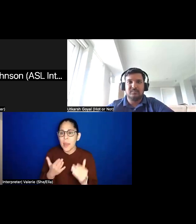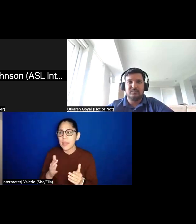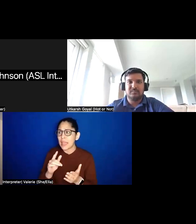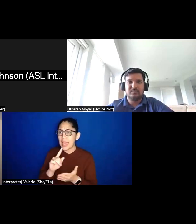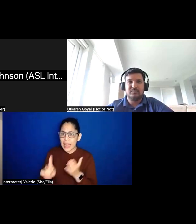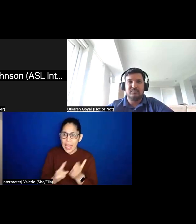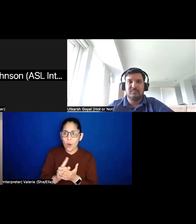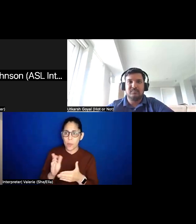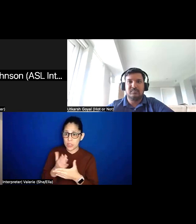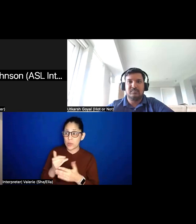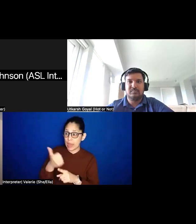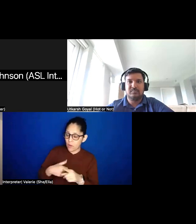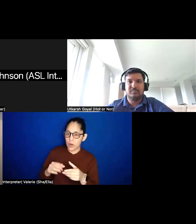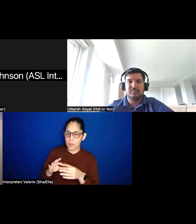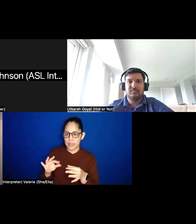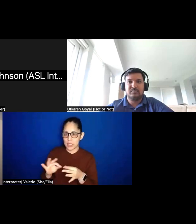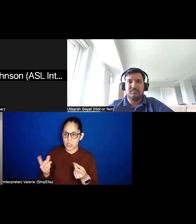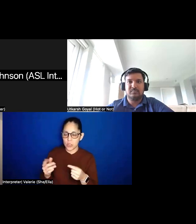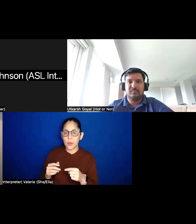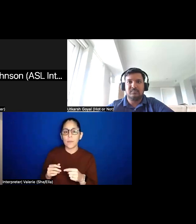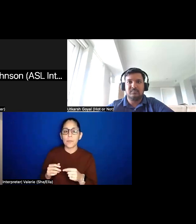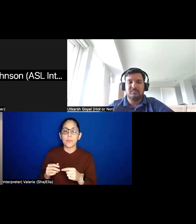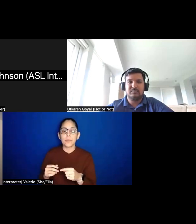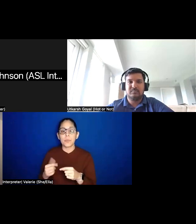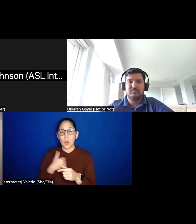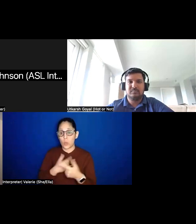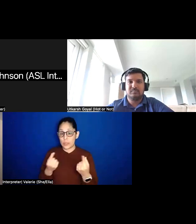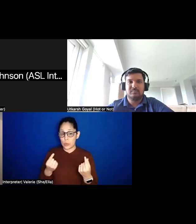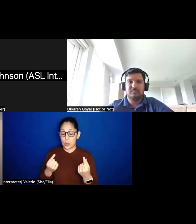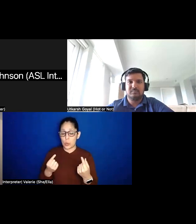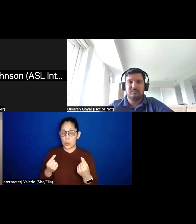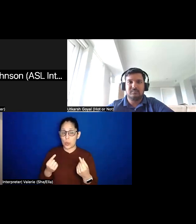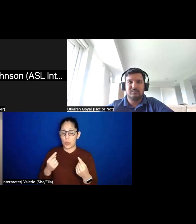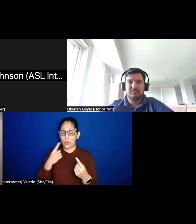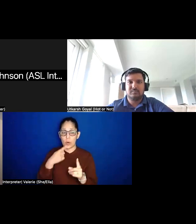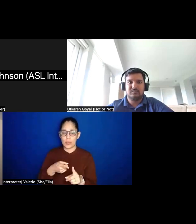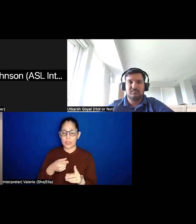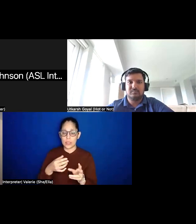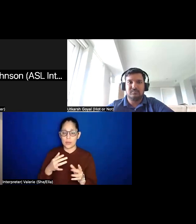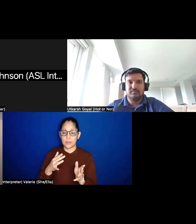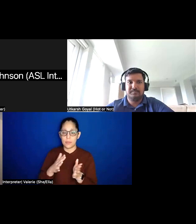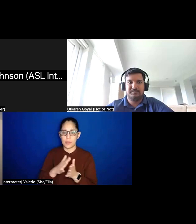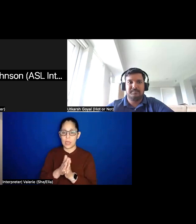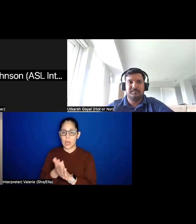message. And what we've done to make it more,